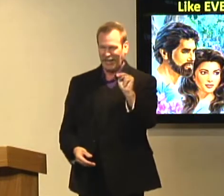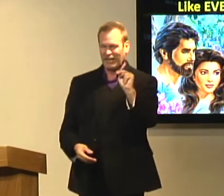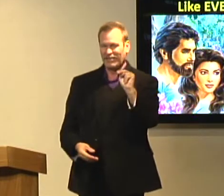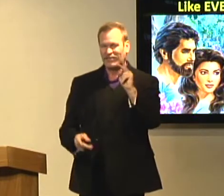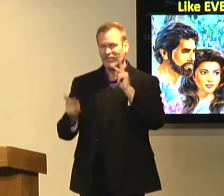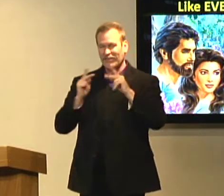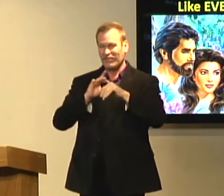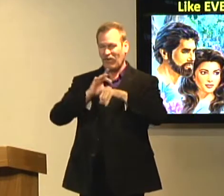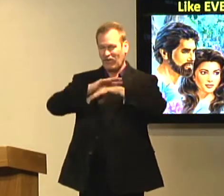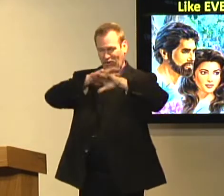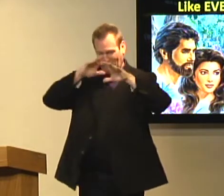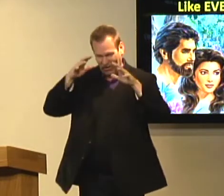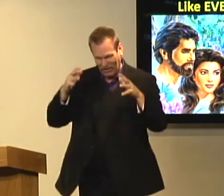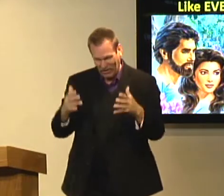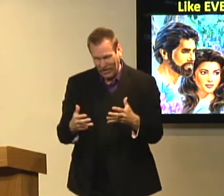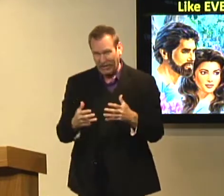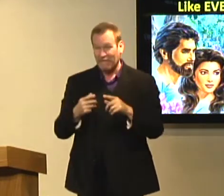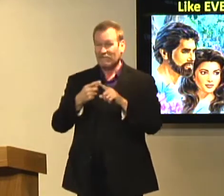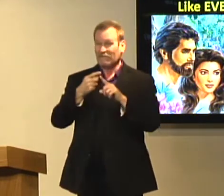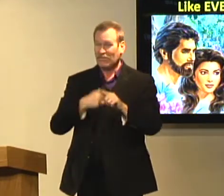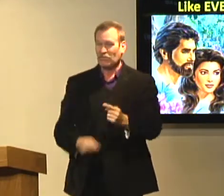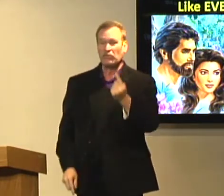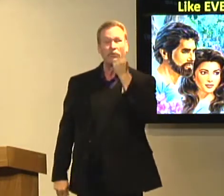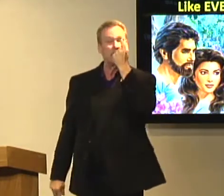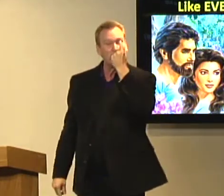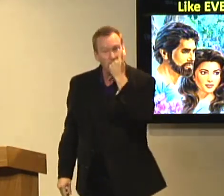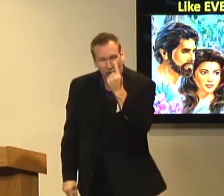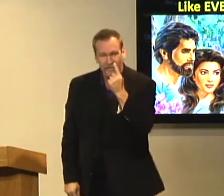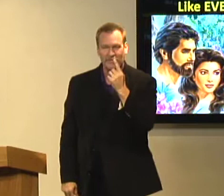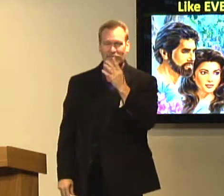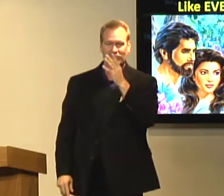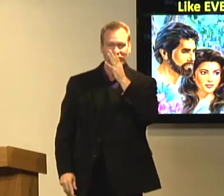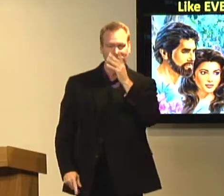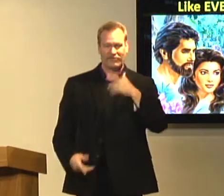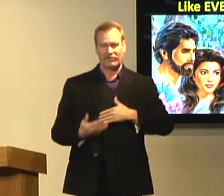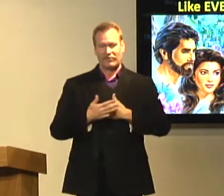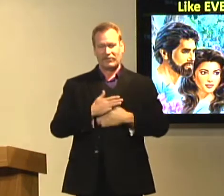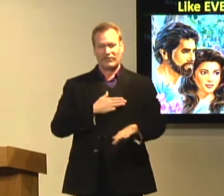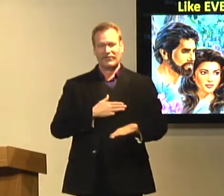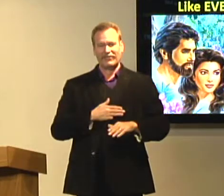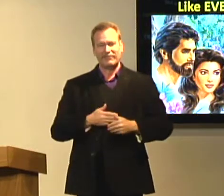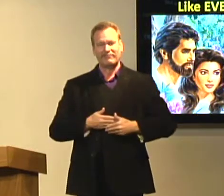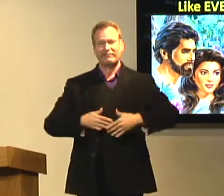are the parents of all 7.6 billion people on this earth.